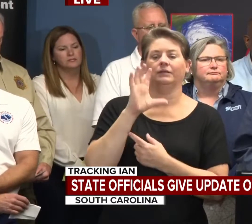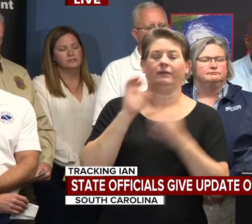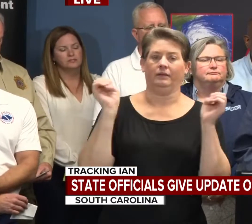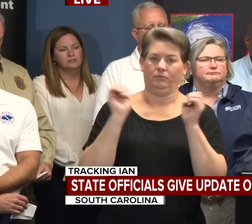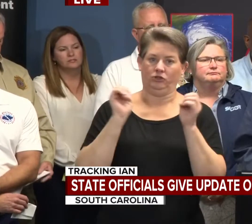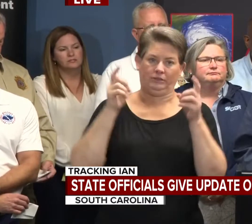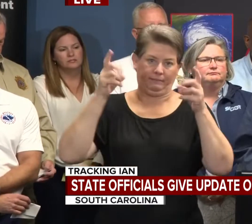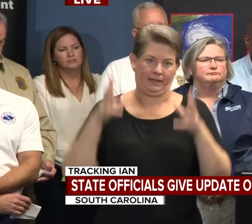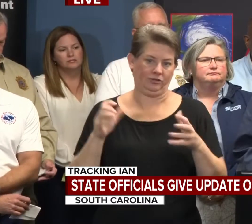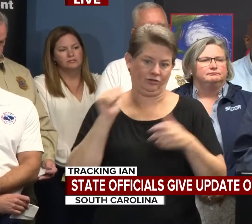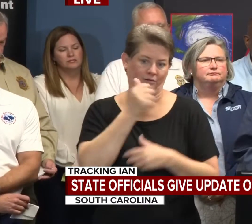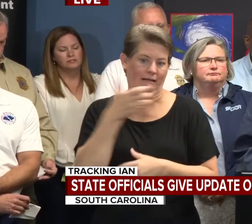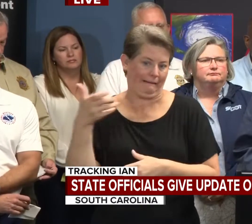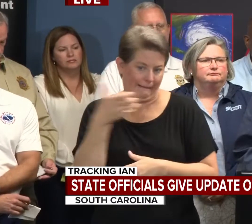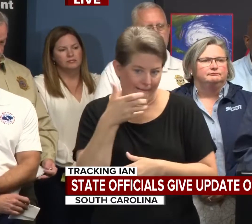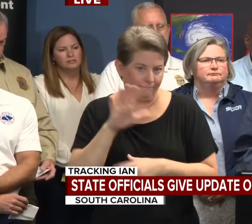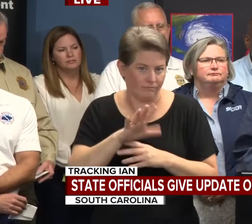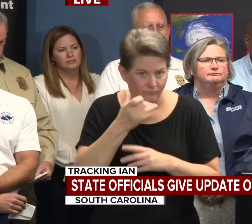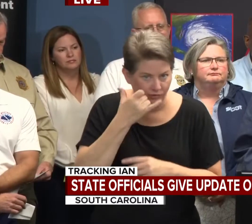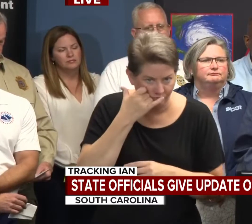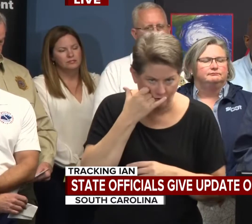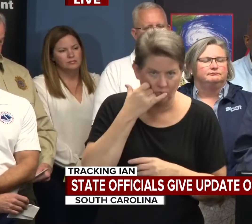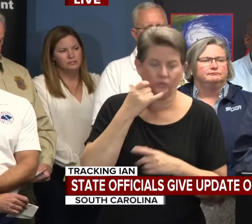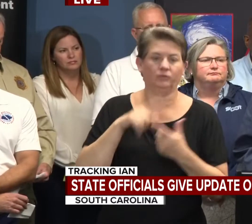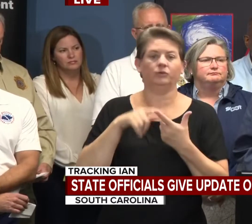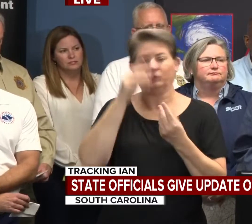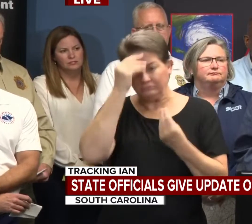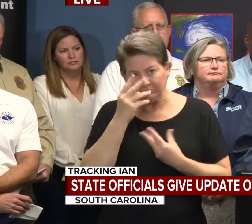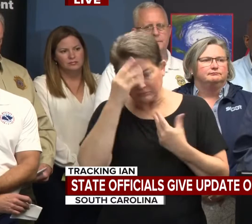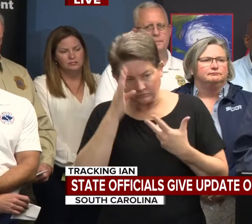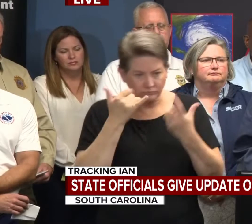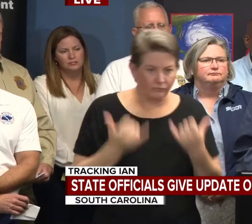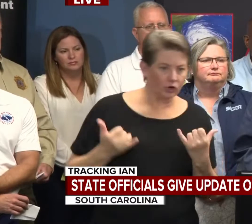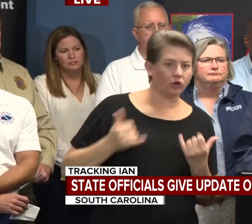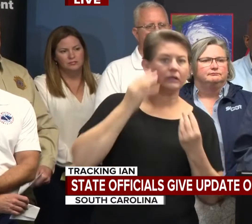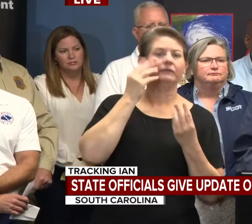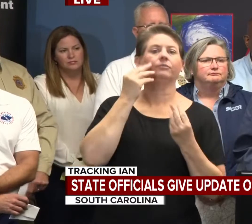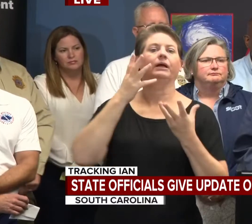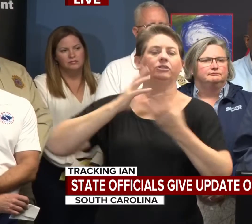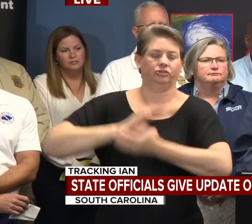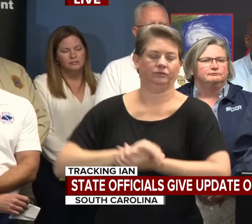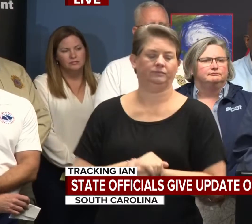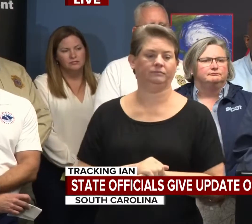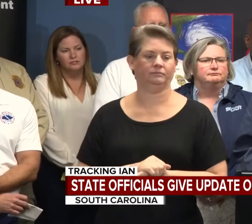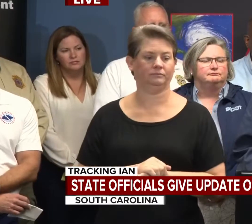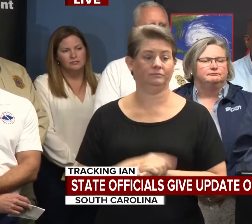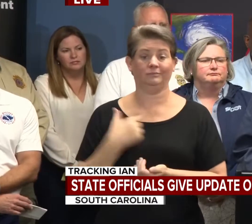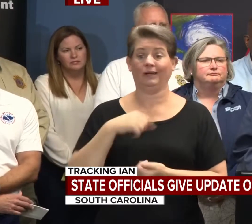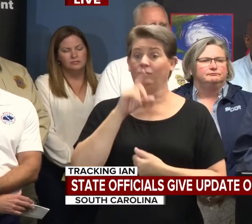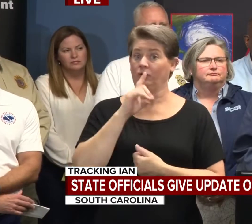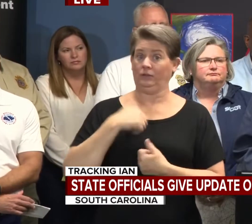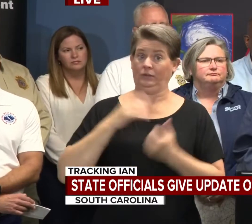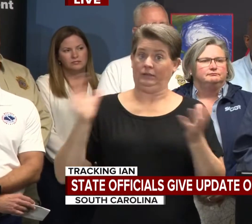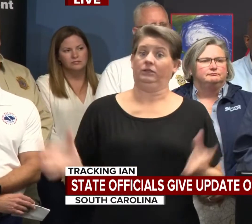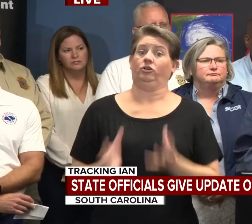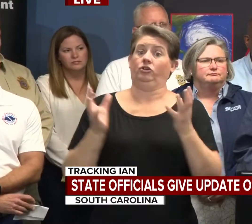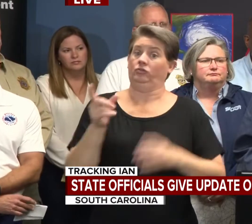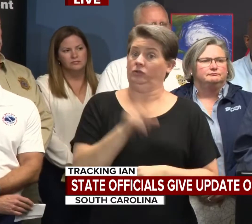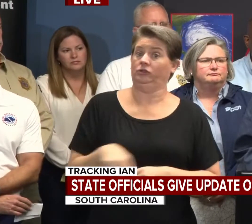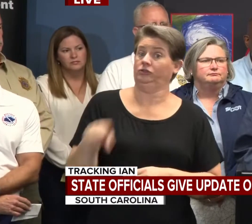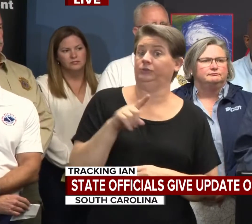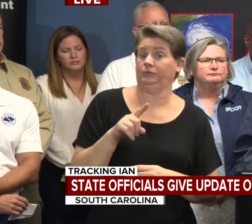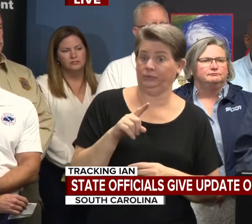Emergency Management app on your phone to keep up to date on disaster information. And we encourage you, citizens